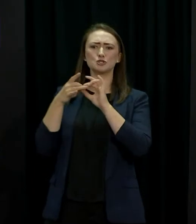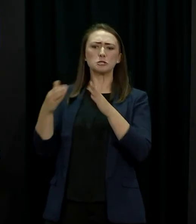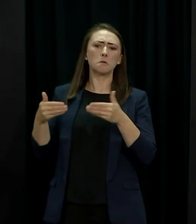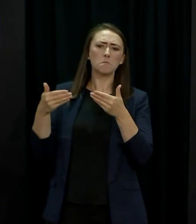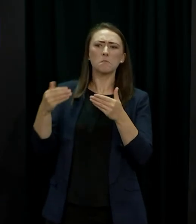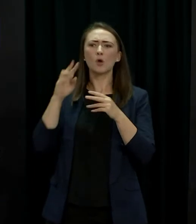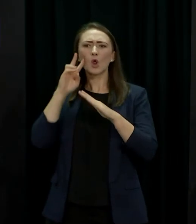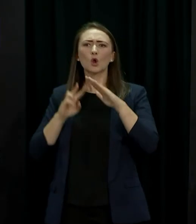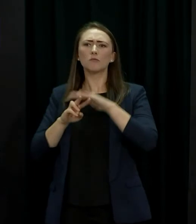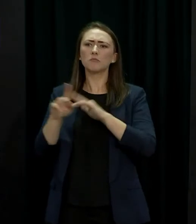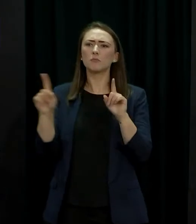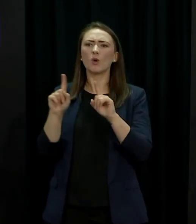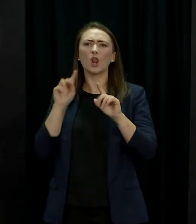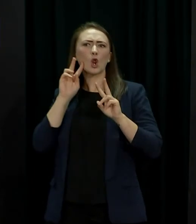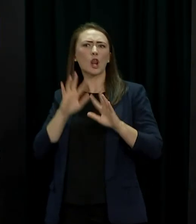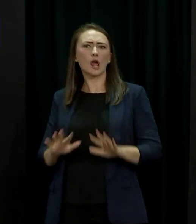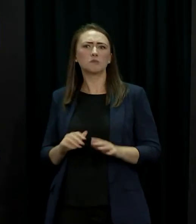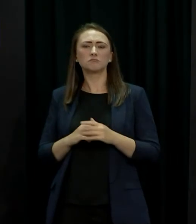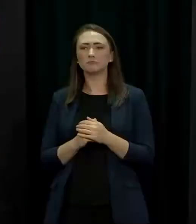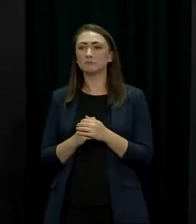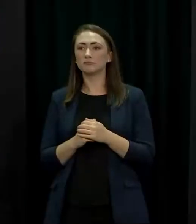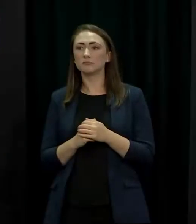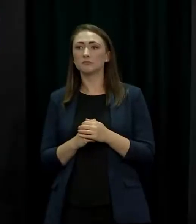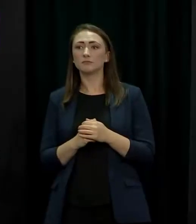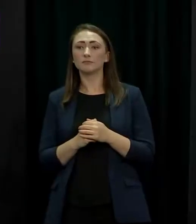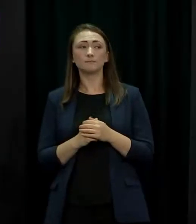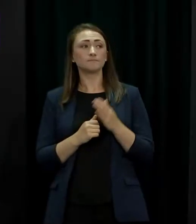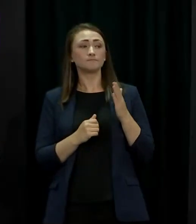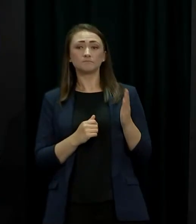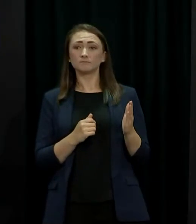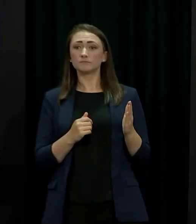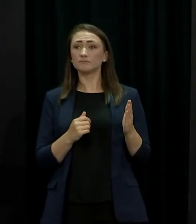got an excellent Deputy Director General of